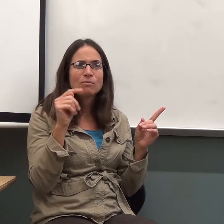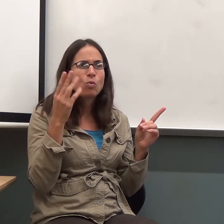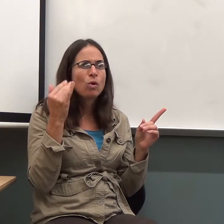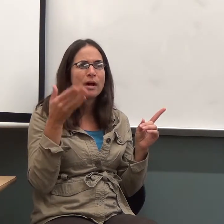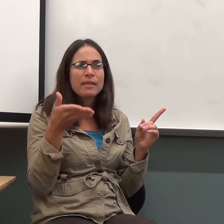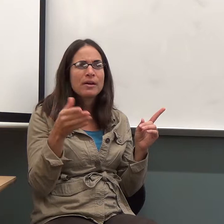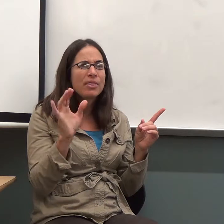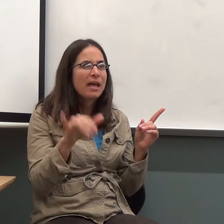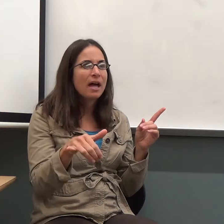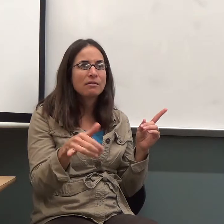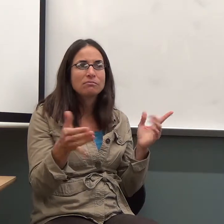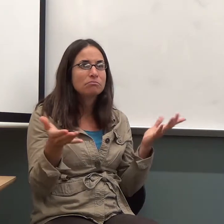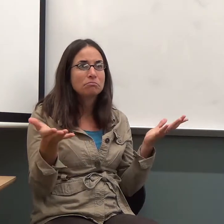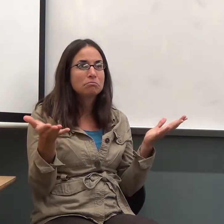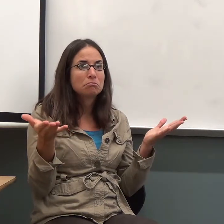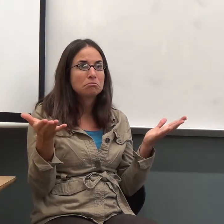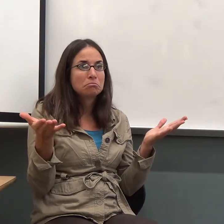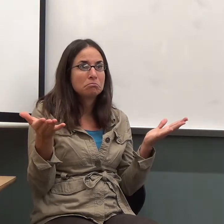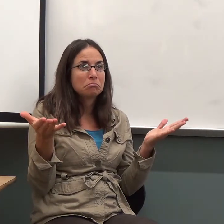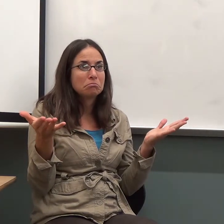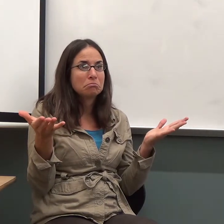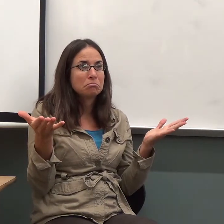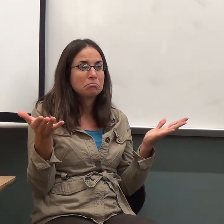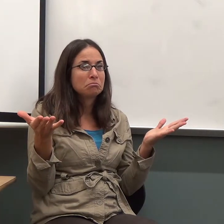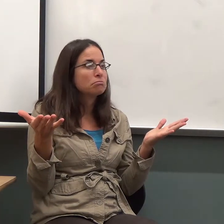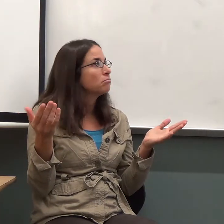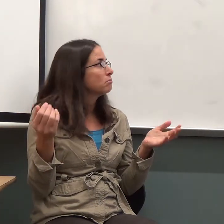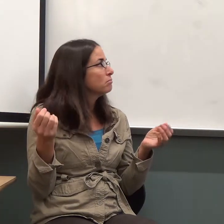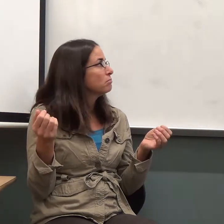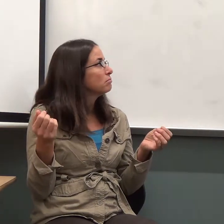confused the writer. I could say